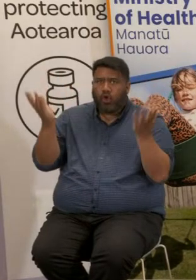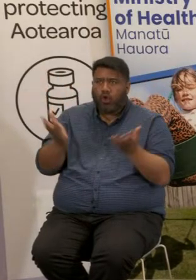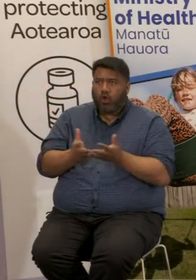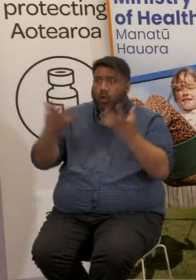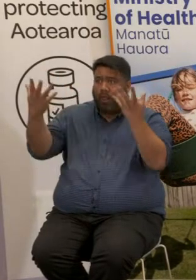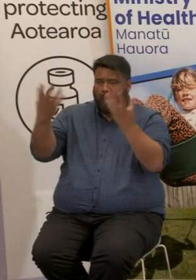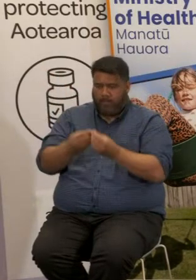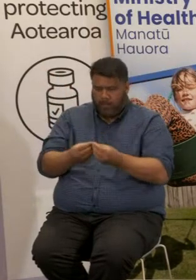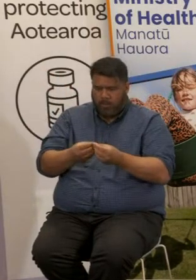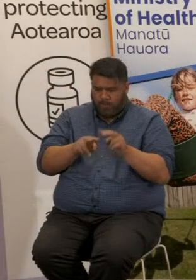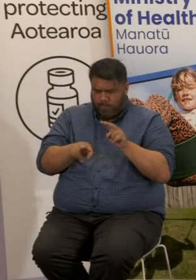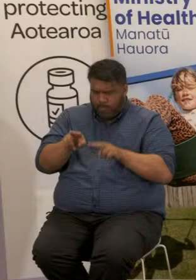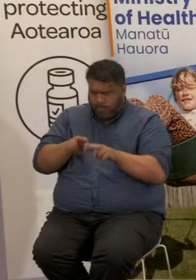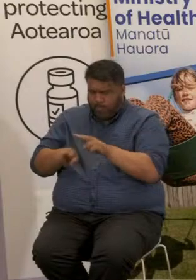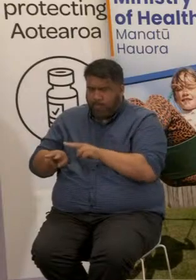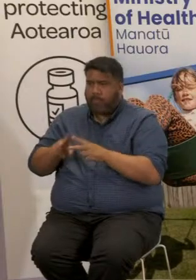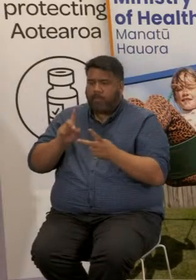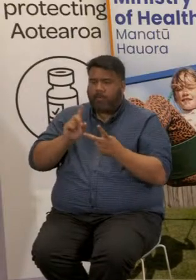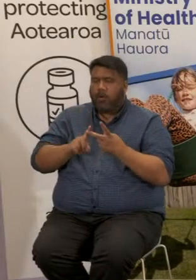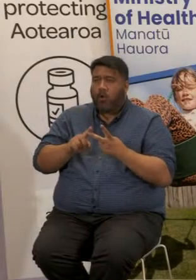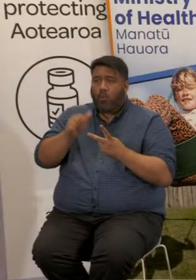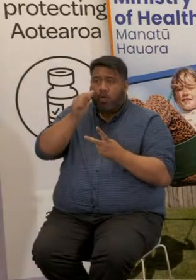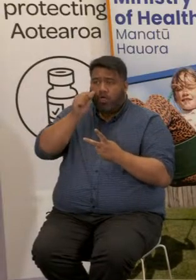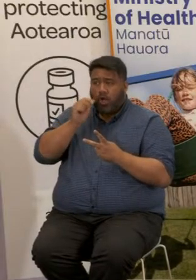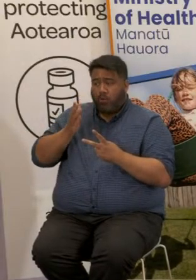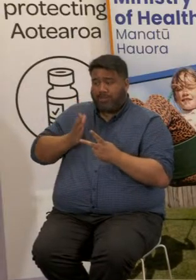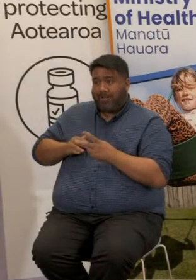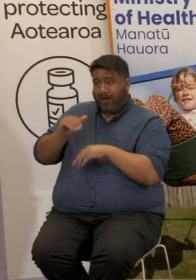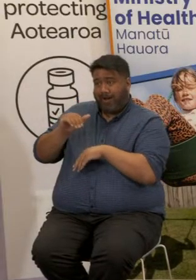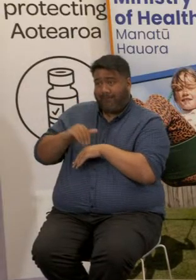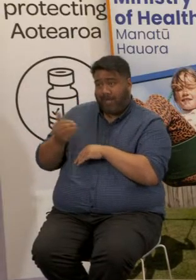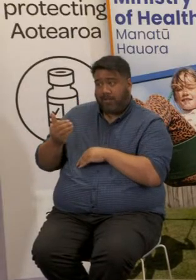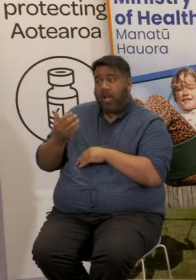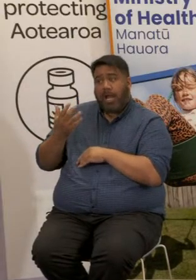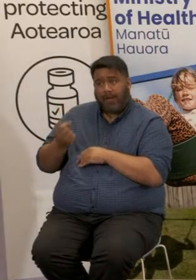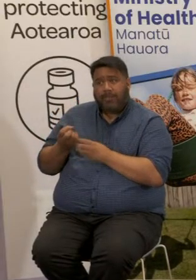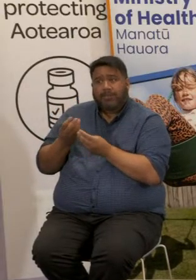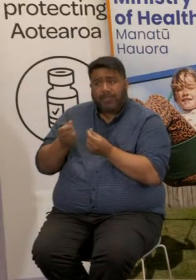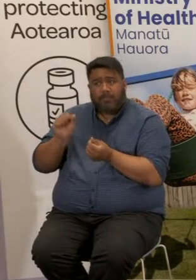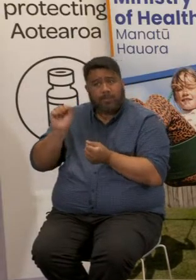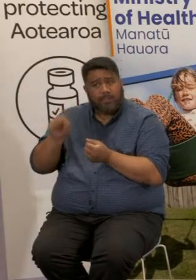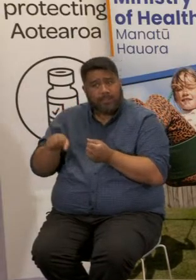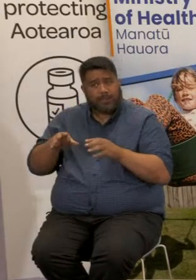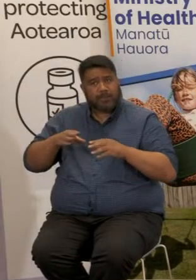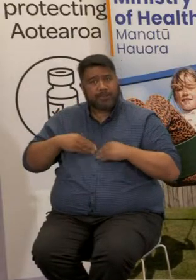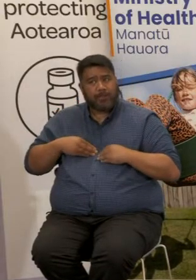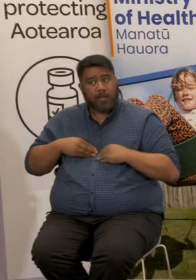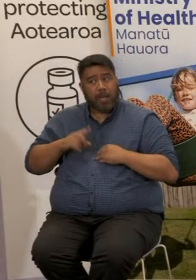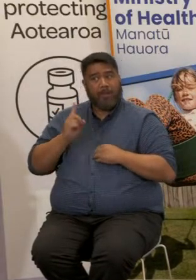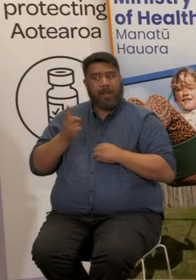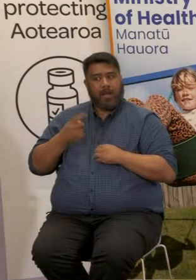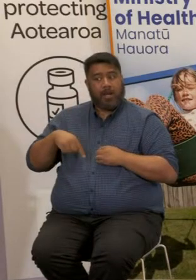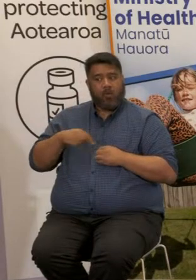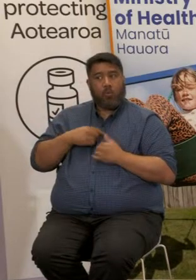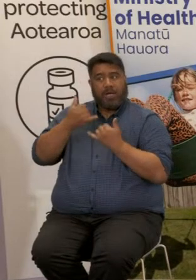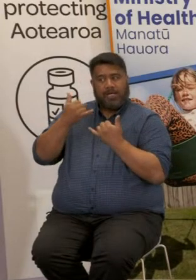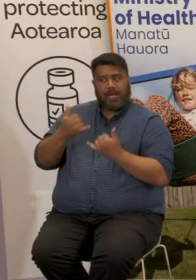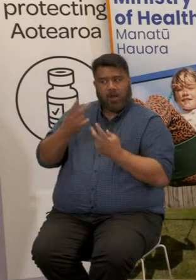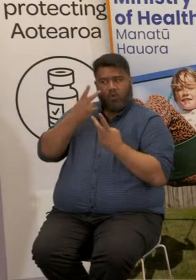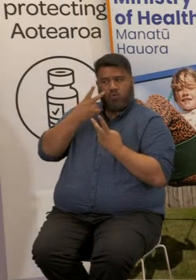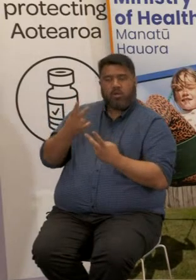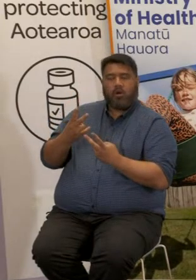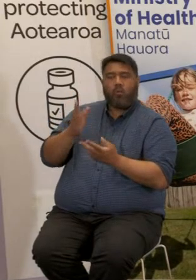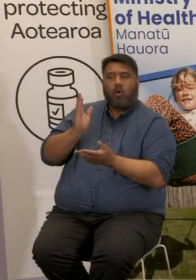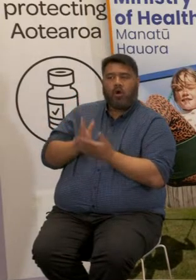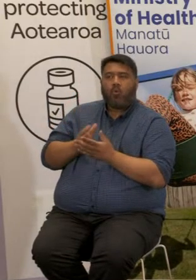know the side effect profile of the vaccine. It doesn't come with no side effects, but we now have delineated very clearly the side